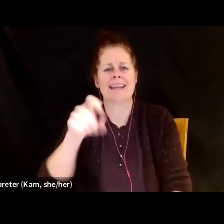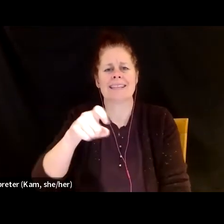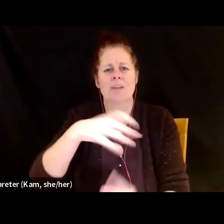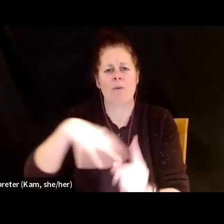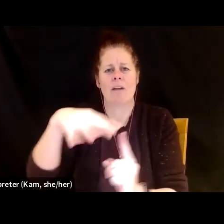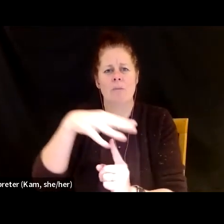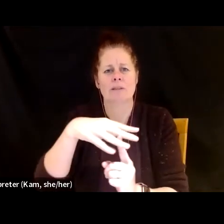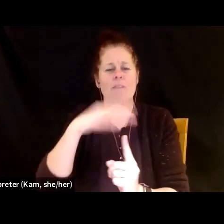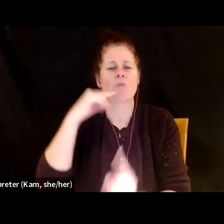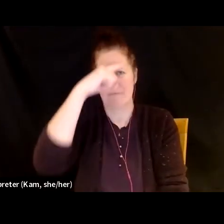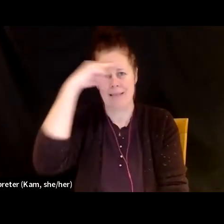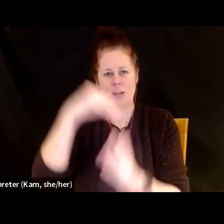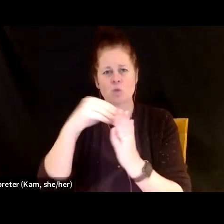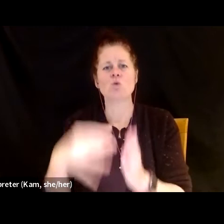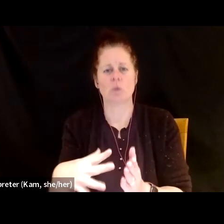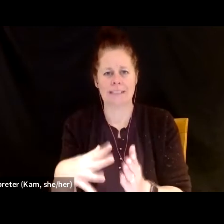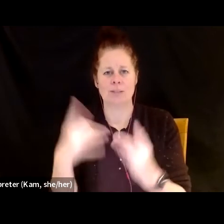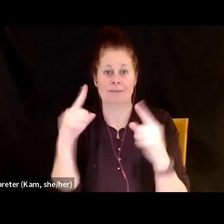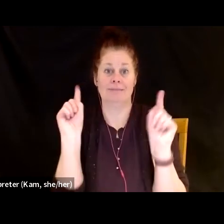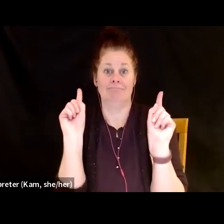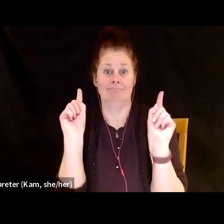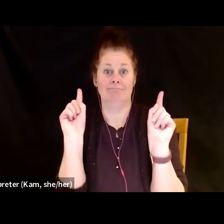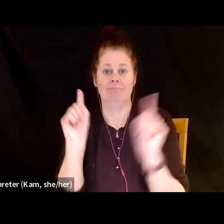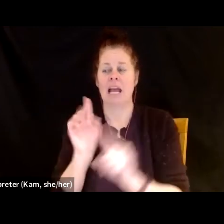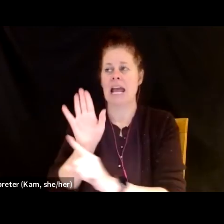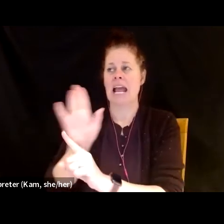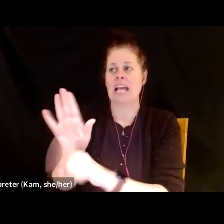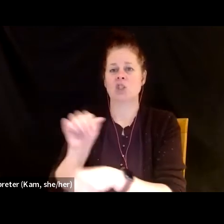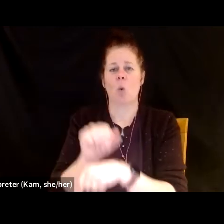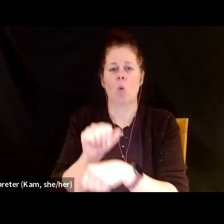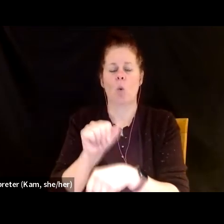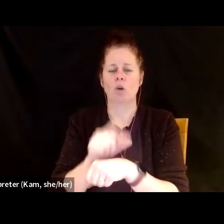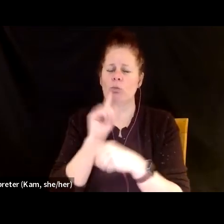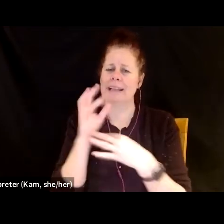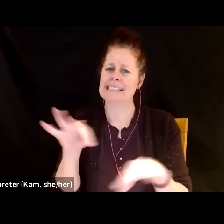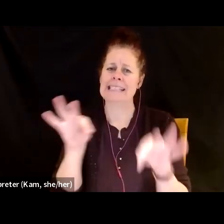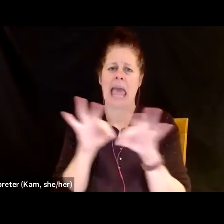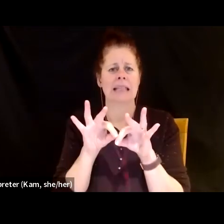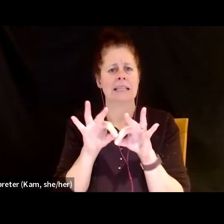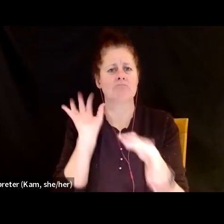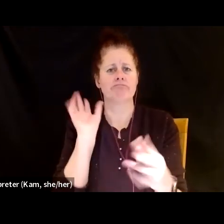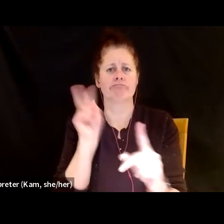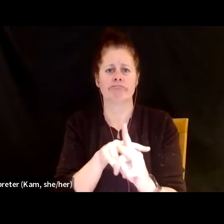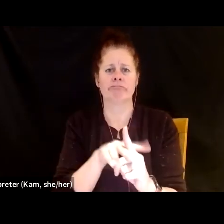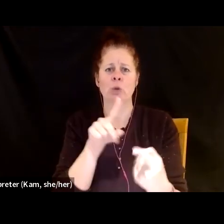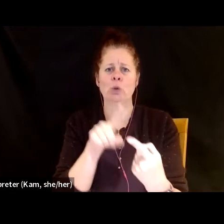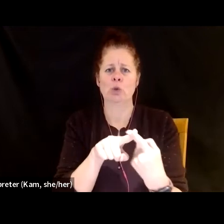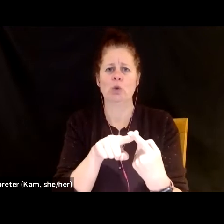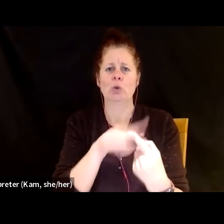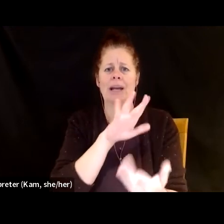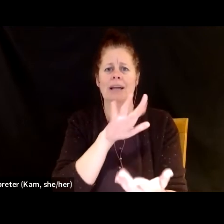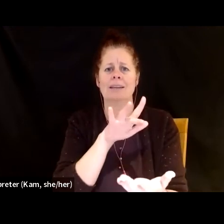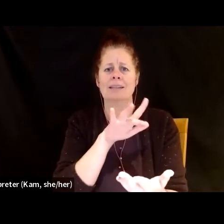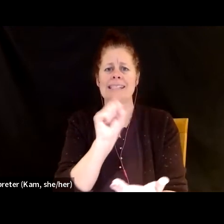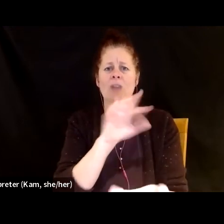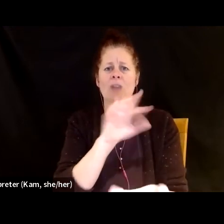succeed. And Dugas's work is particularly salient to Central and the work of Pathways because she laid out